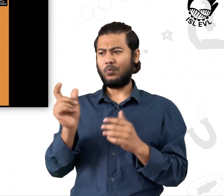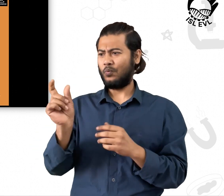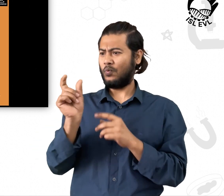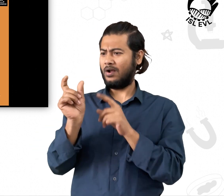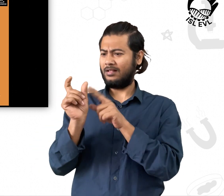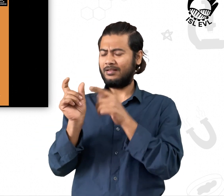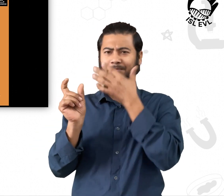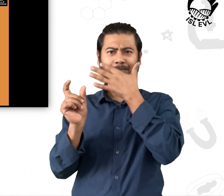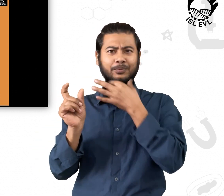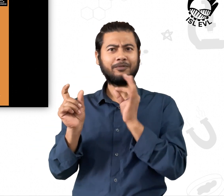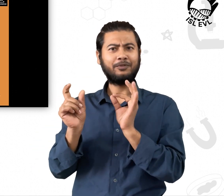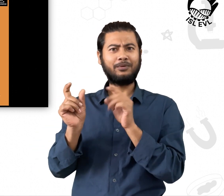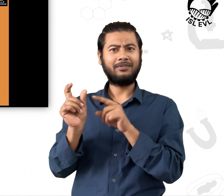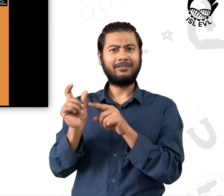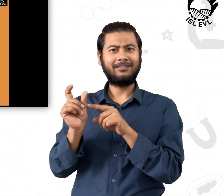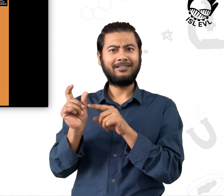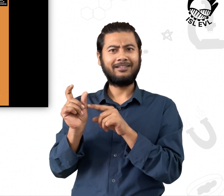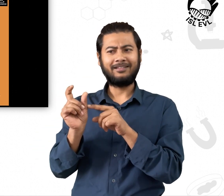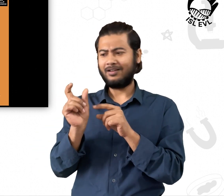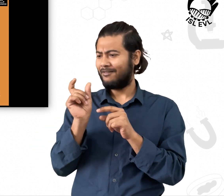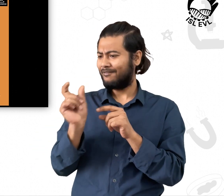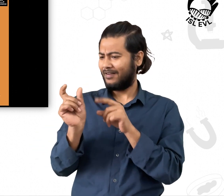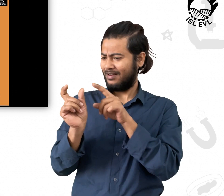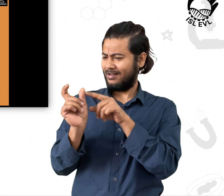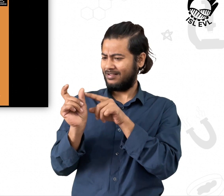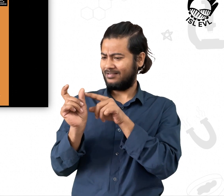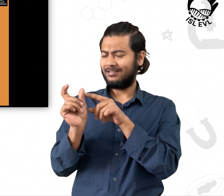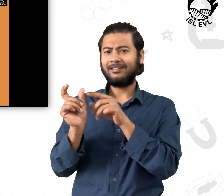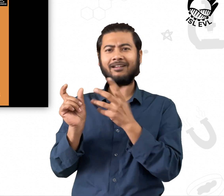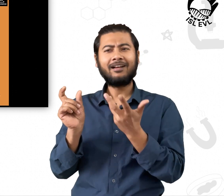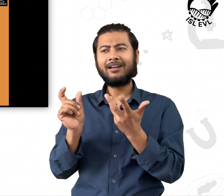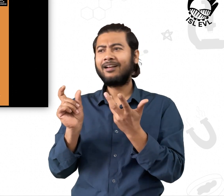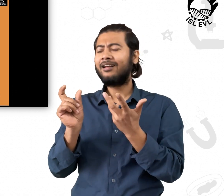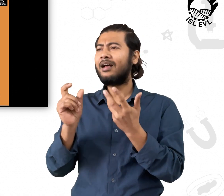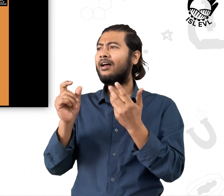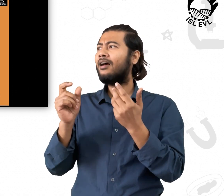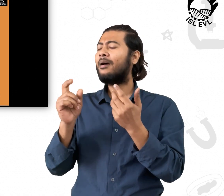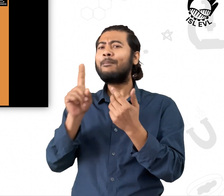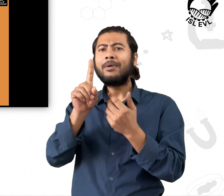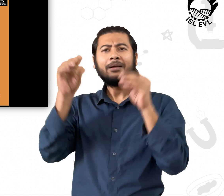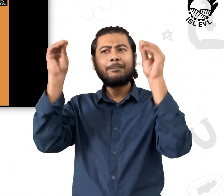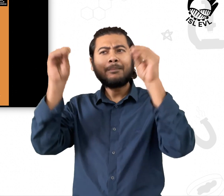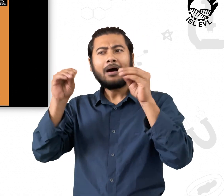poetic. I wonder why rain sometimes smells so good.